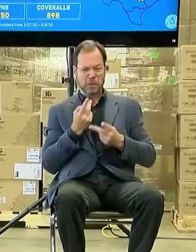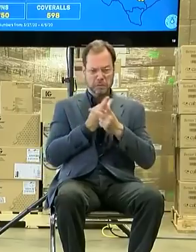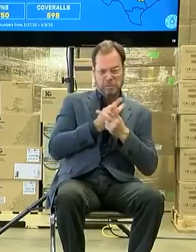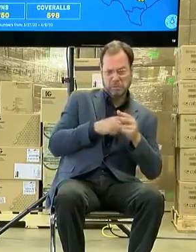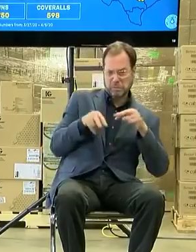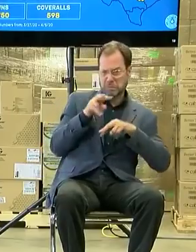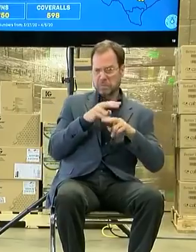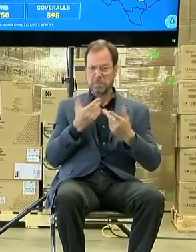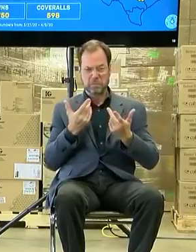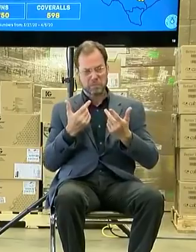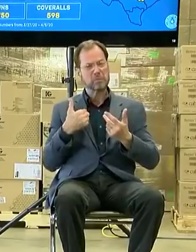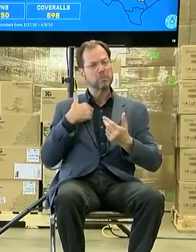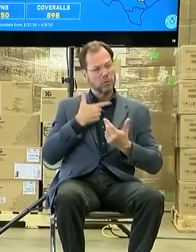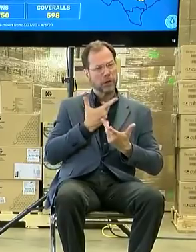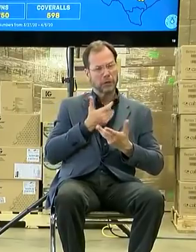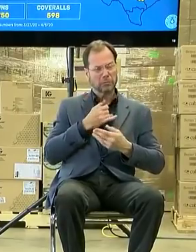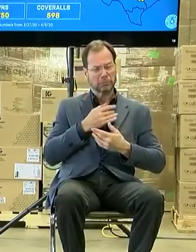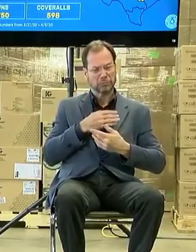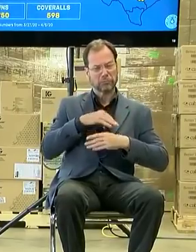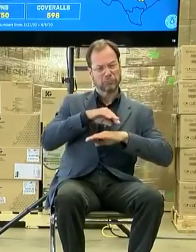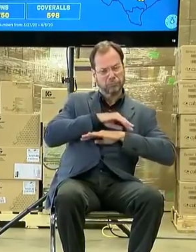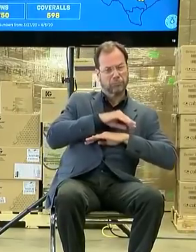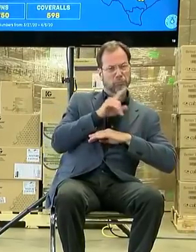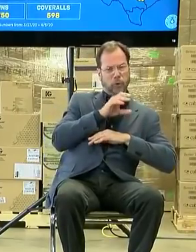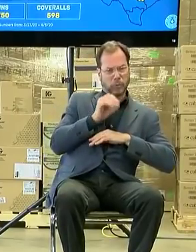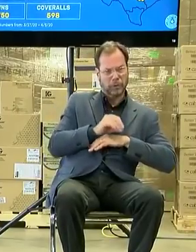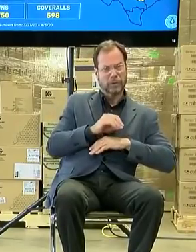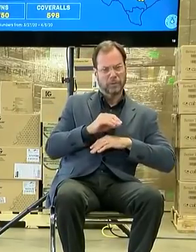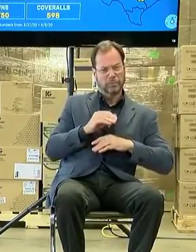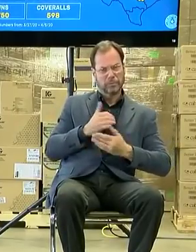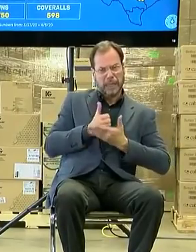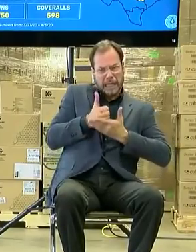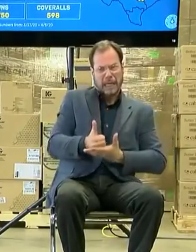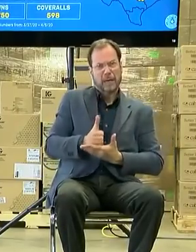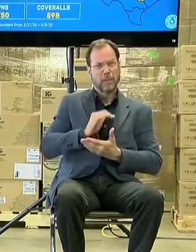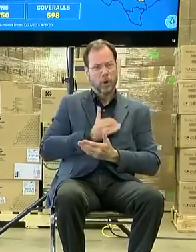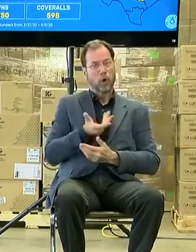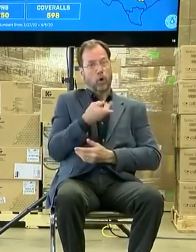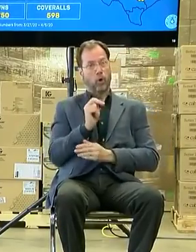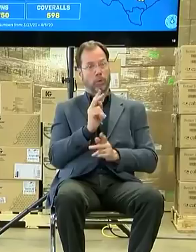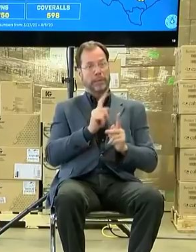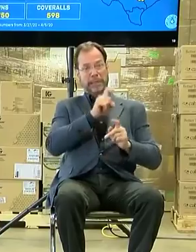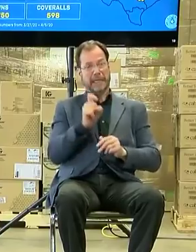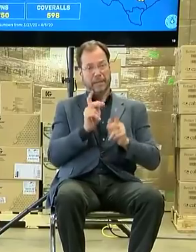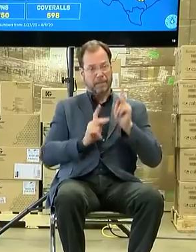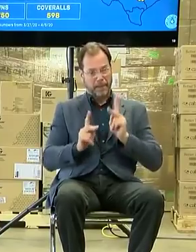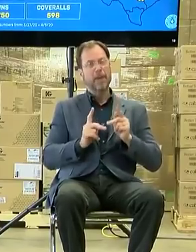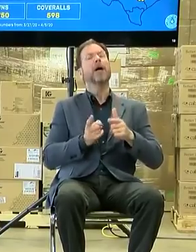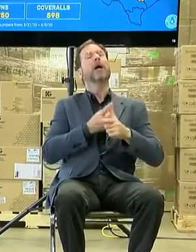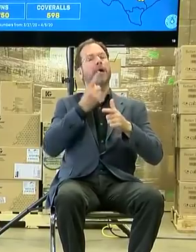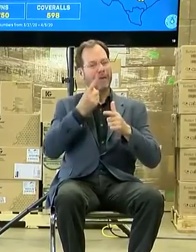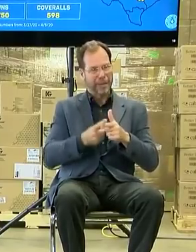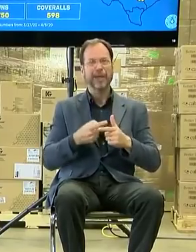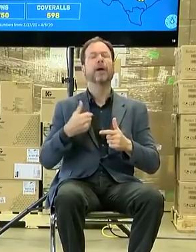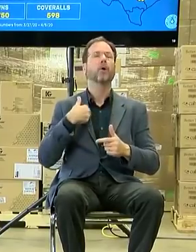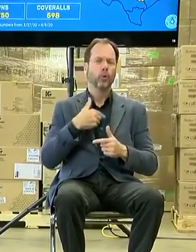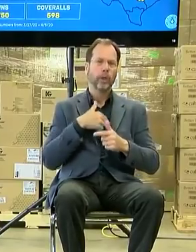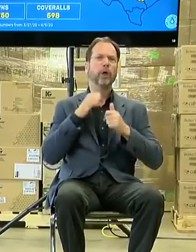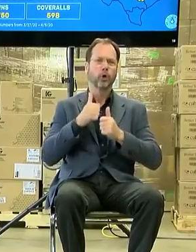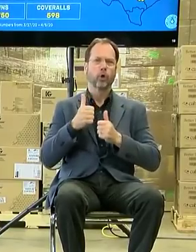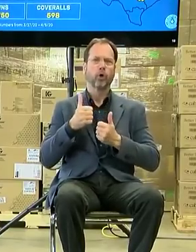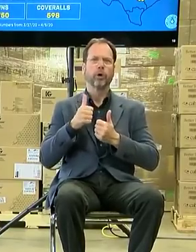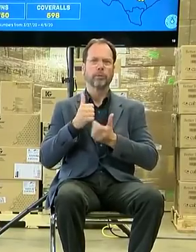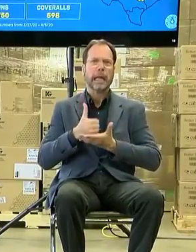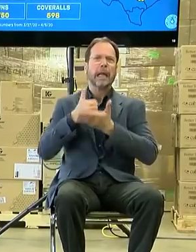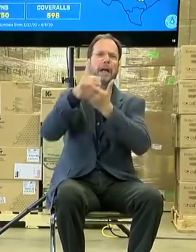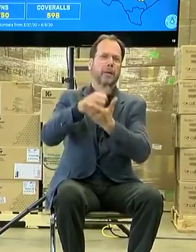have 100% capability of meeting the healthcare needs for the people of the state of Texas, at that point in time, we would be able to help out other